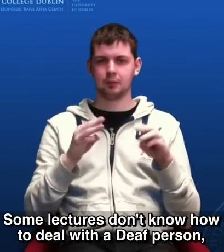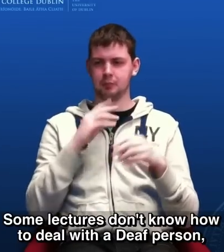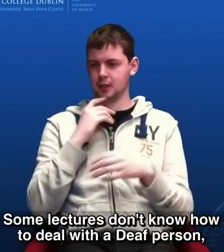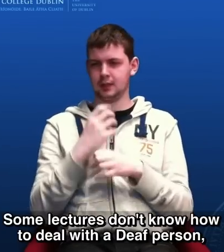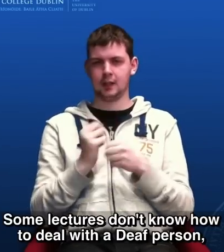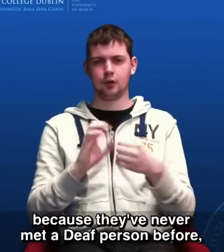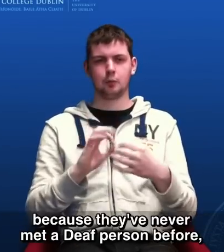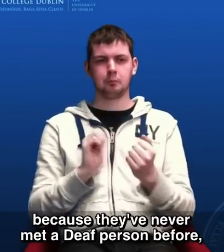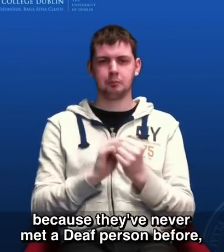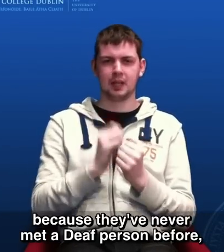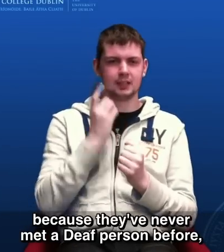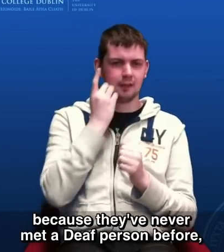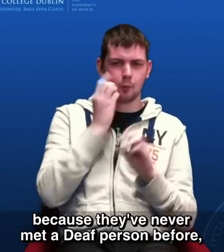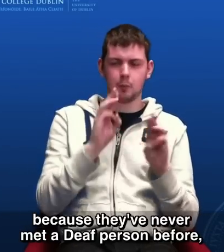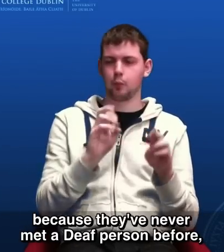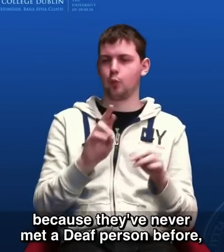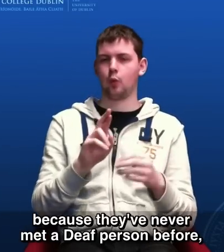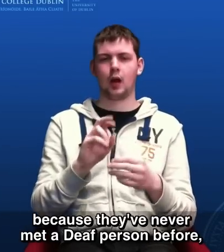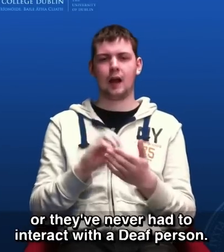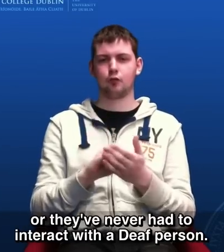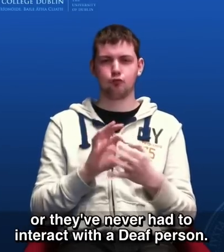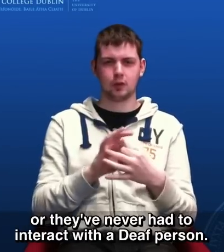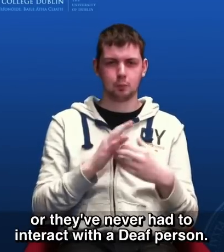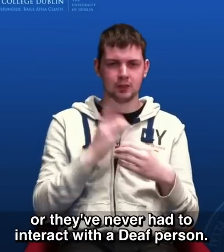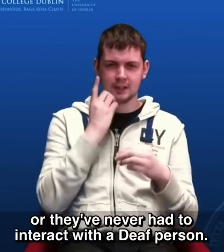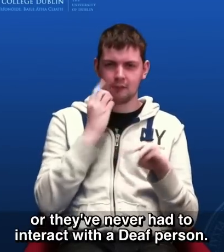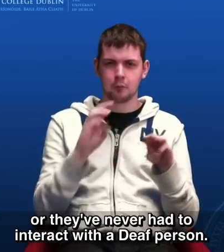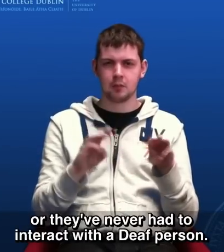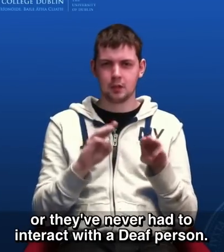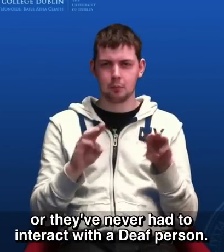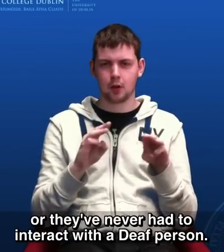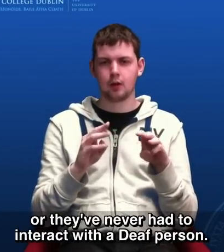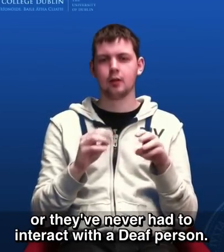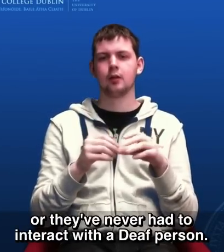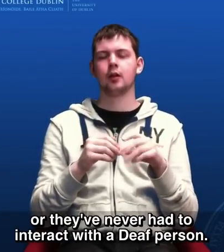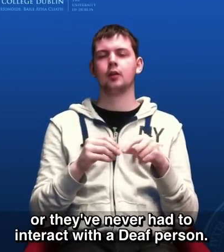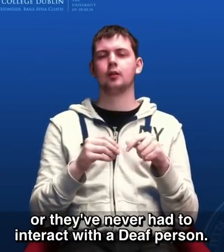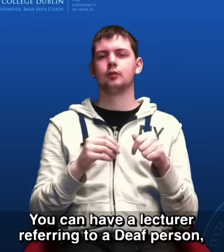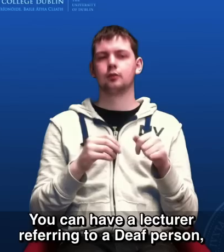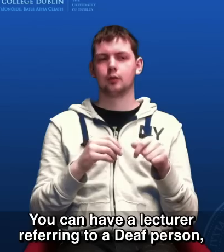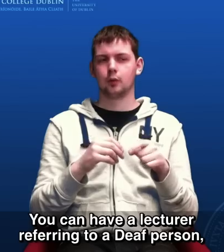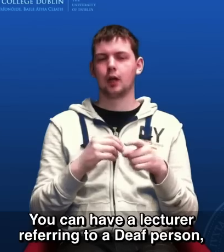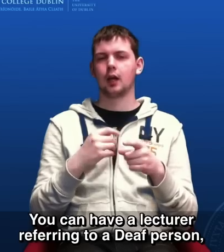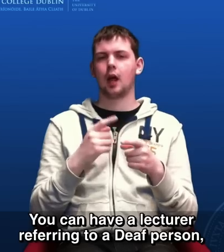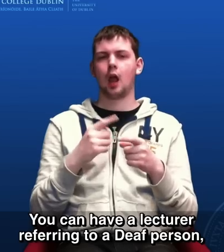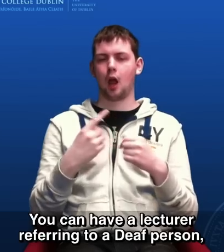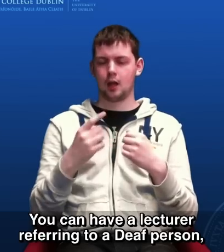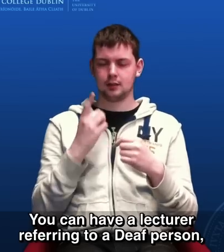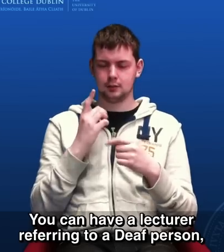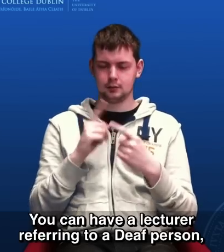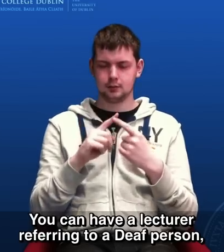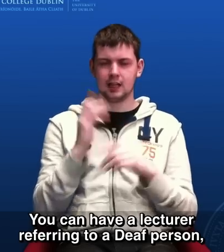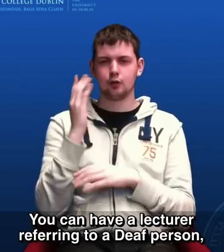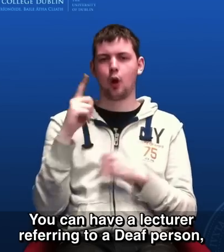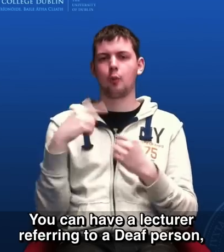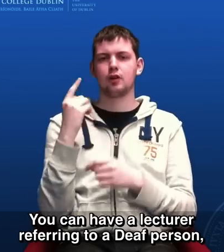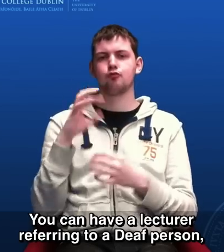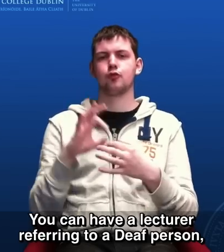a deaf person. Because they've never met a deaf person before. They've never had to interact with a deaf person. You know, you can have the lecturer referring to a deaf person